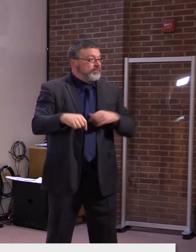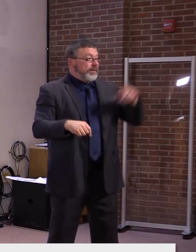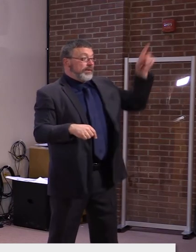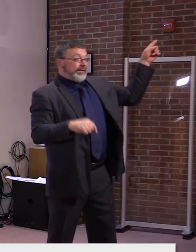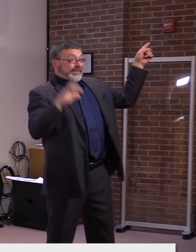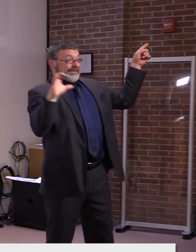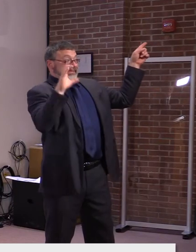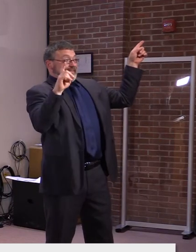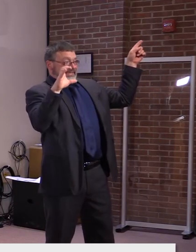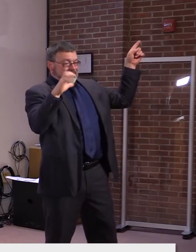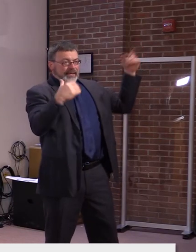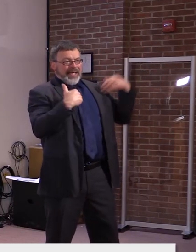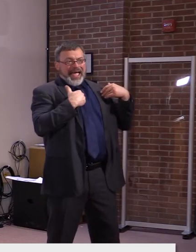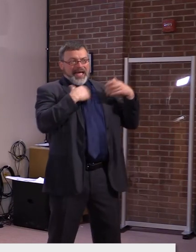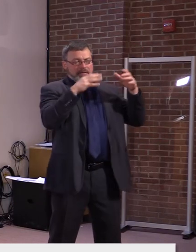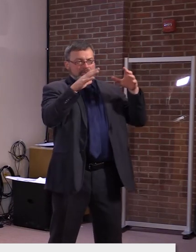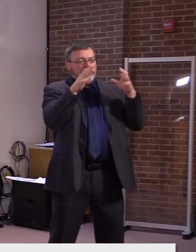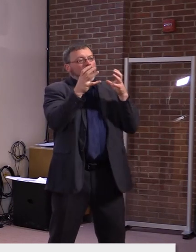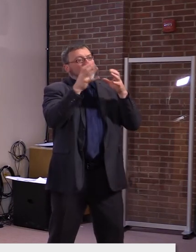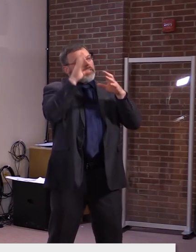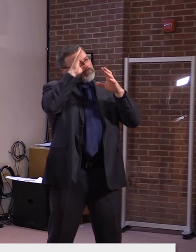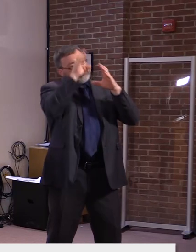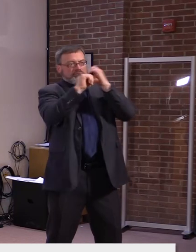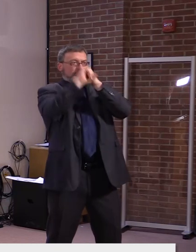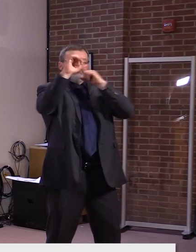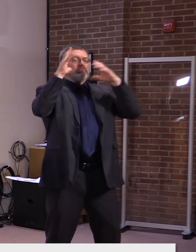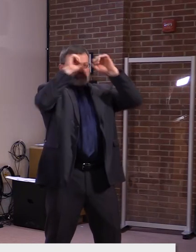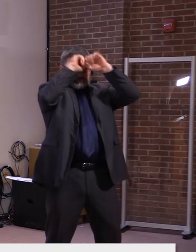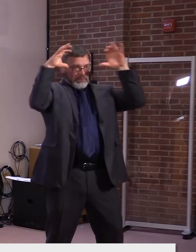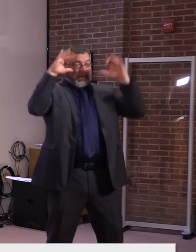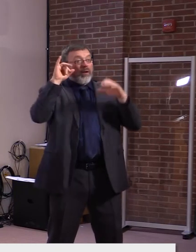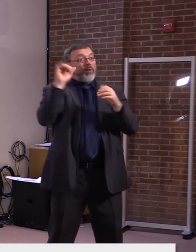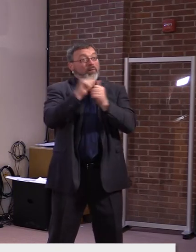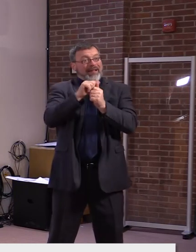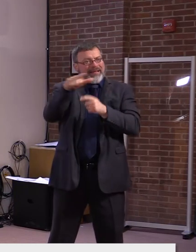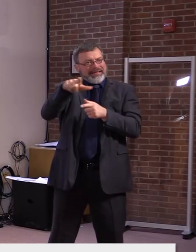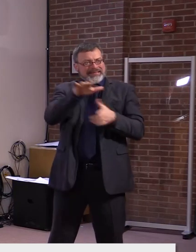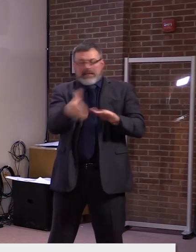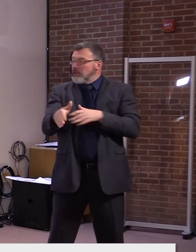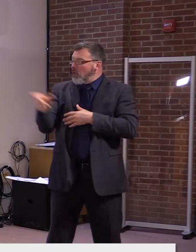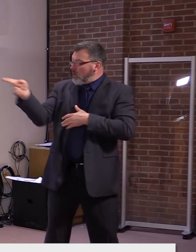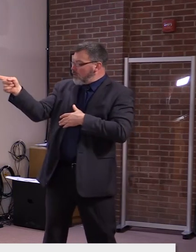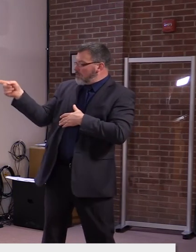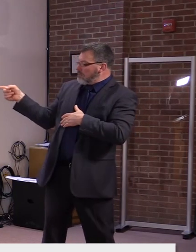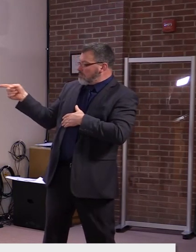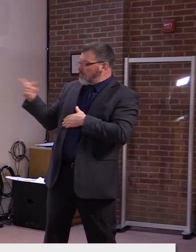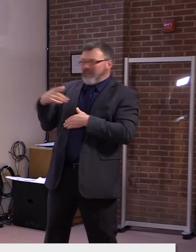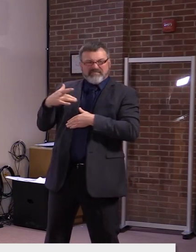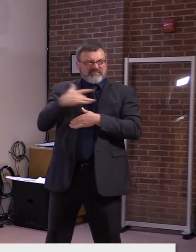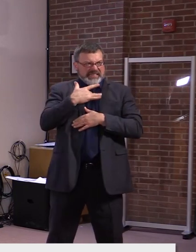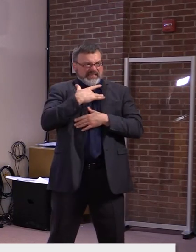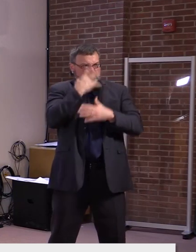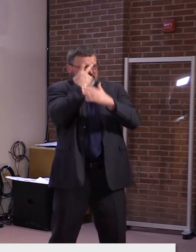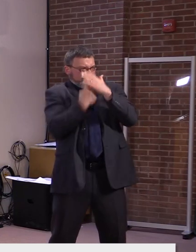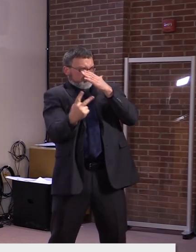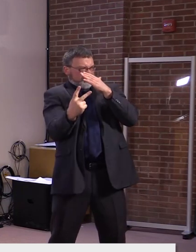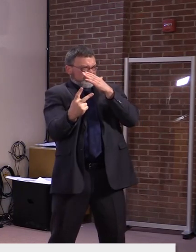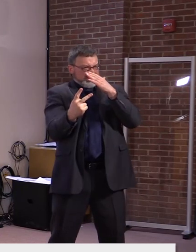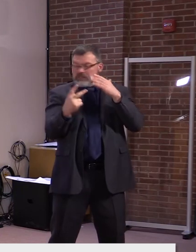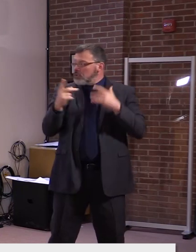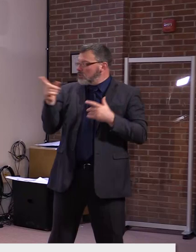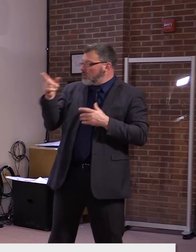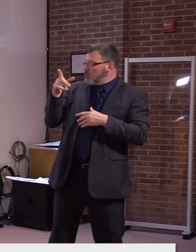good indicator of where hospitalizations and cases are going as well, we still see a great degree of uncertainty.